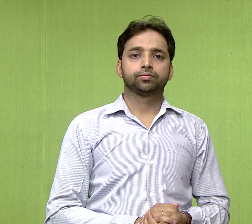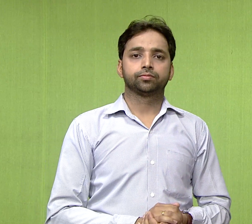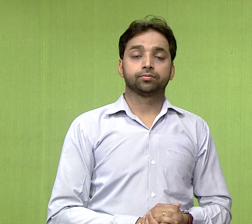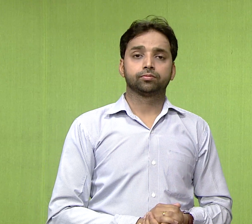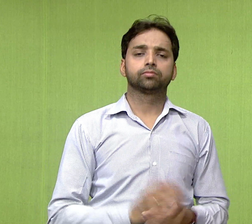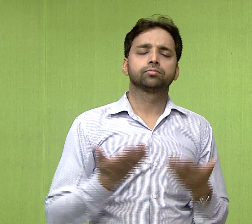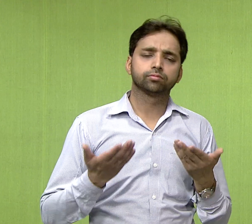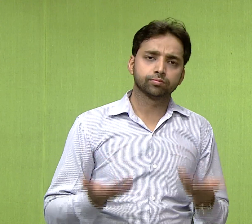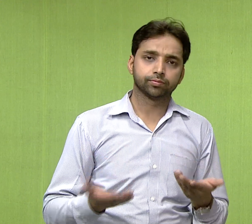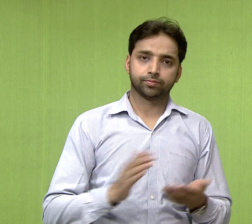So,